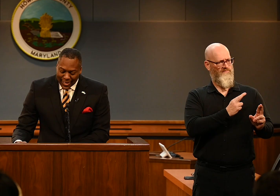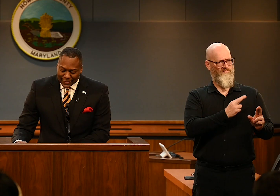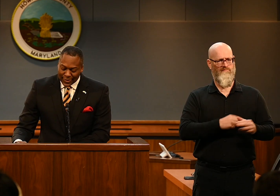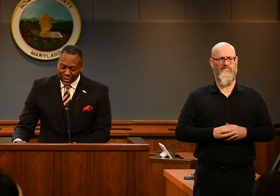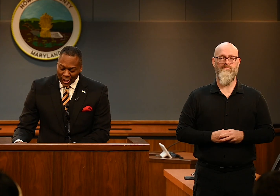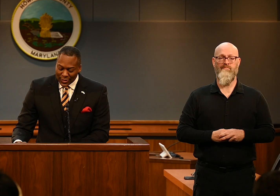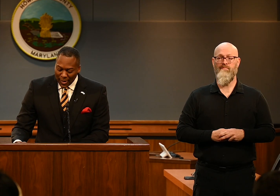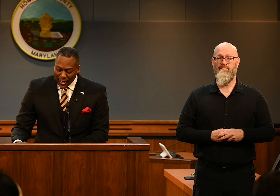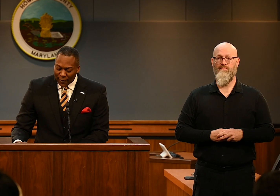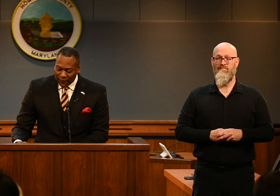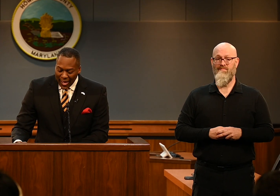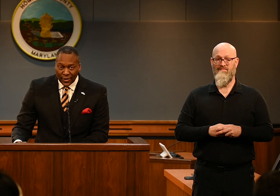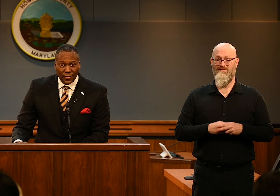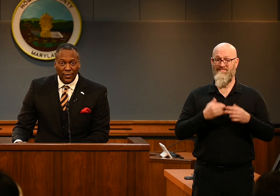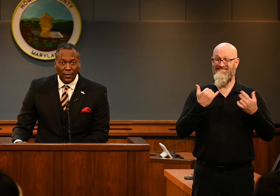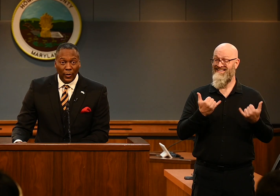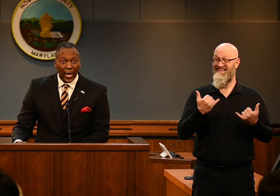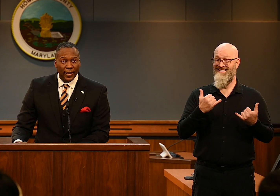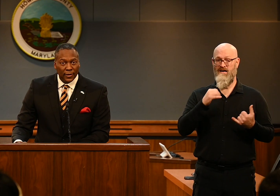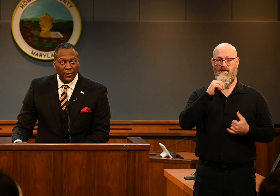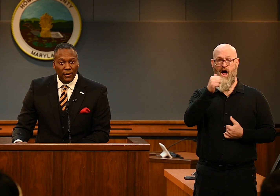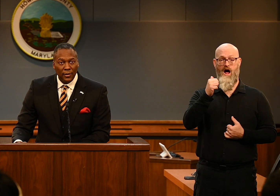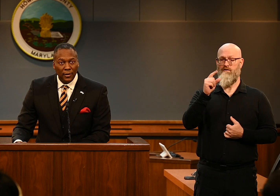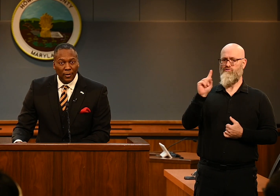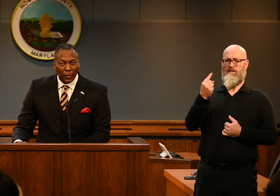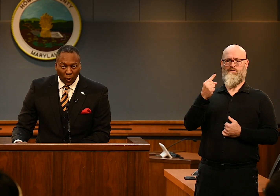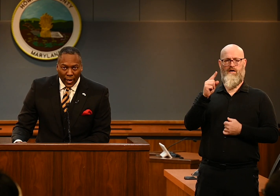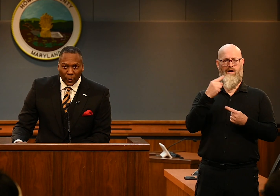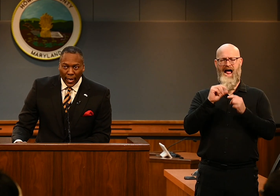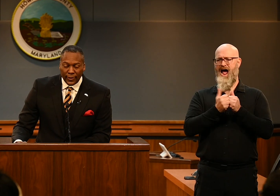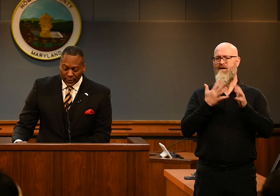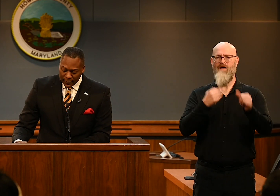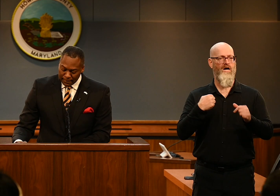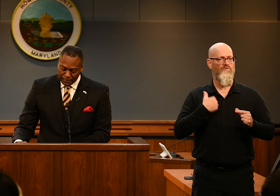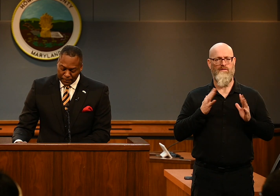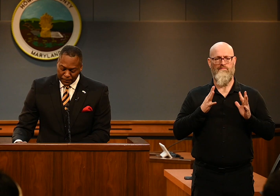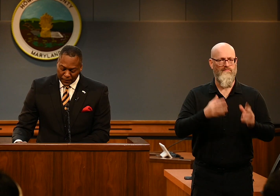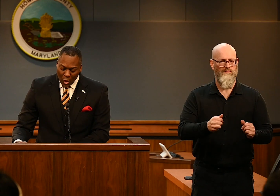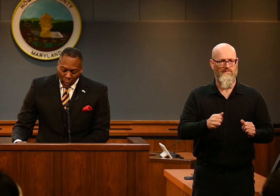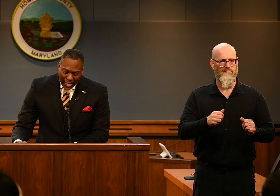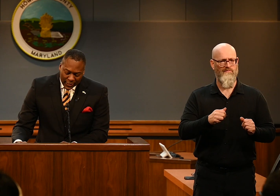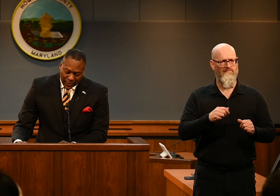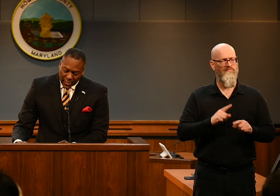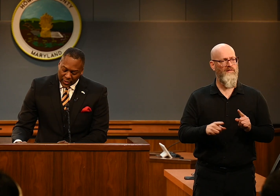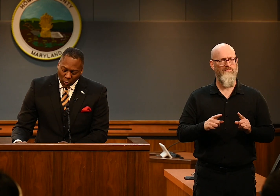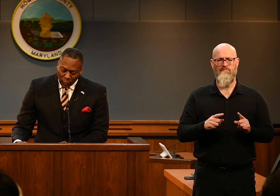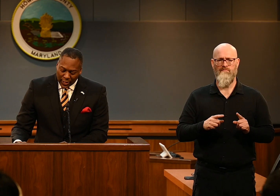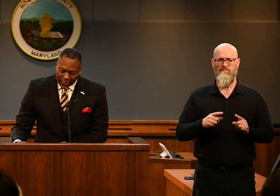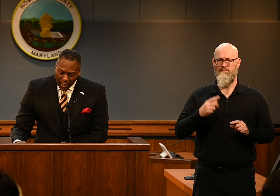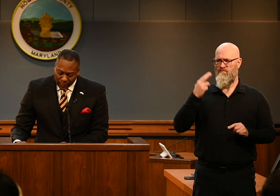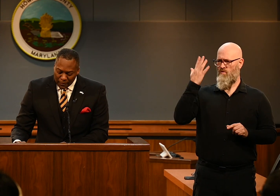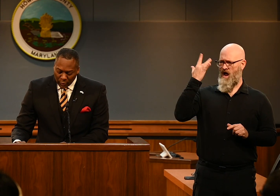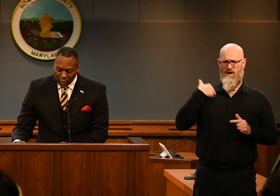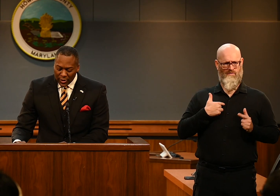is not just about how fast we acted, but why we acted. We acted because what